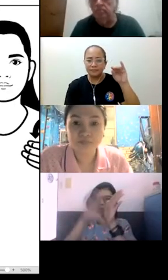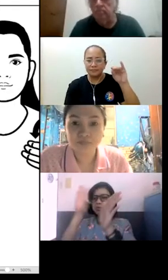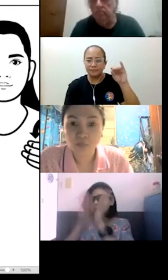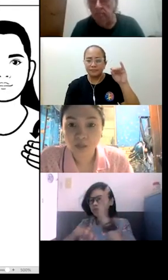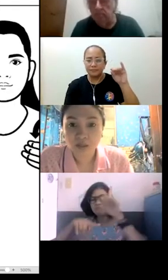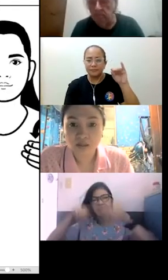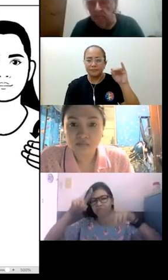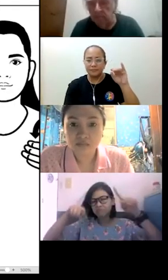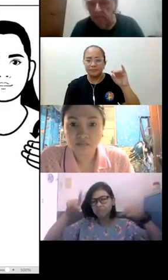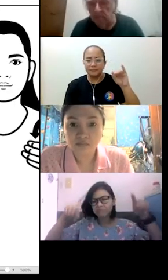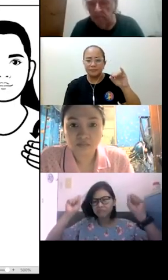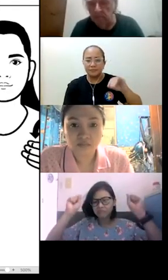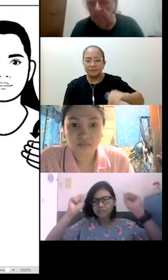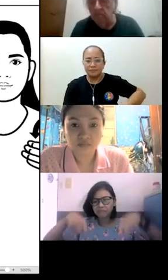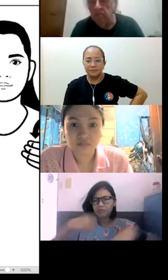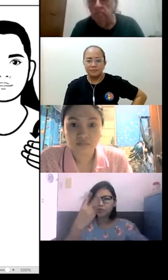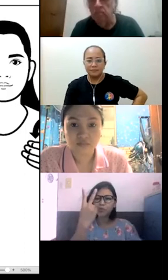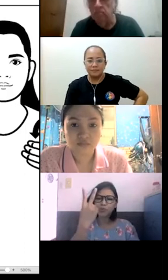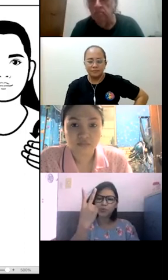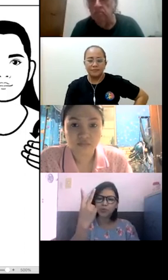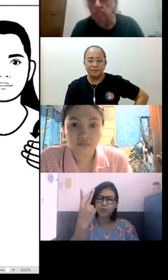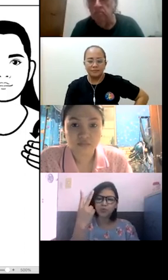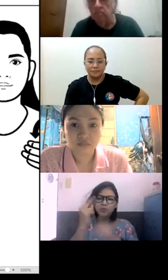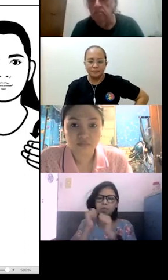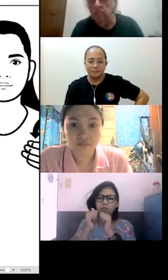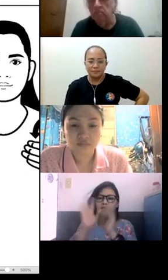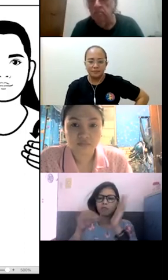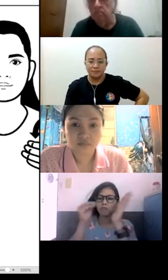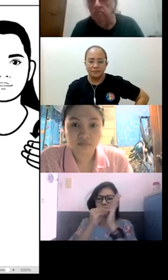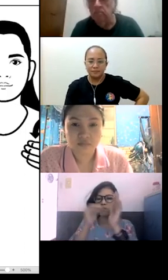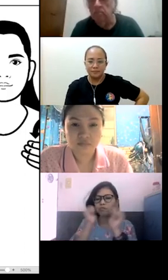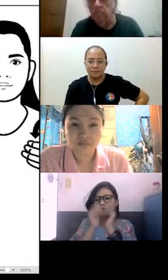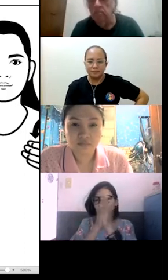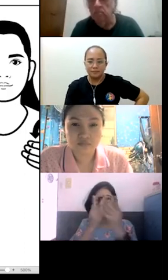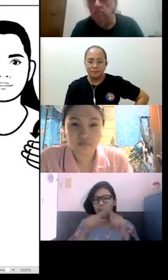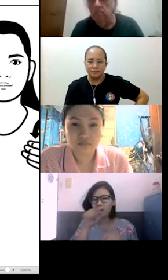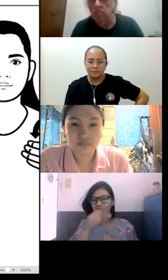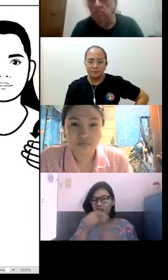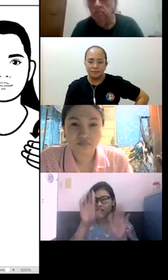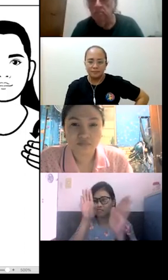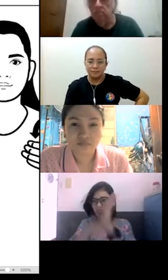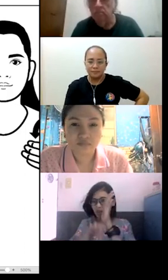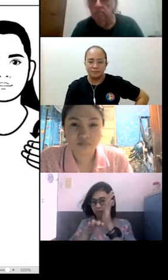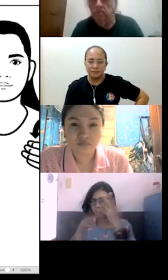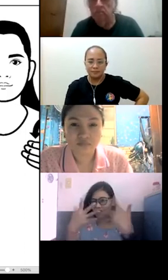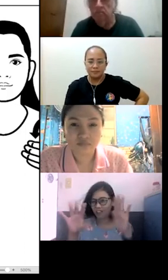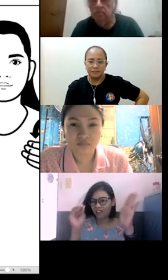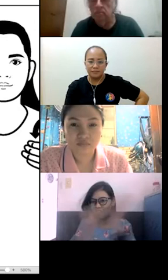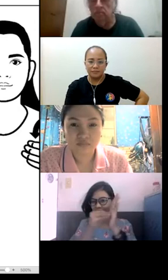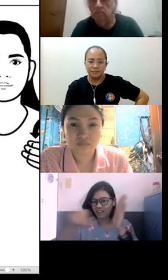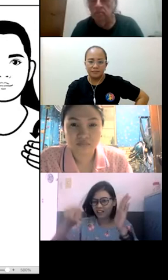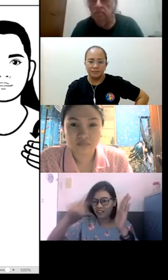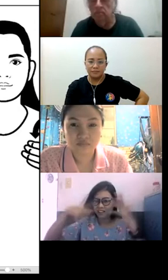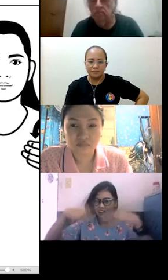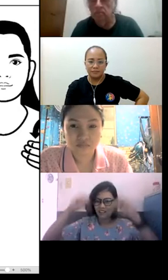Yes, it's part of the variation as well. I think we can accept both of them, actually. We'll put both of them in the